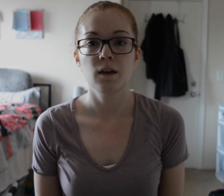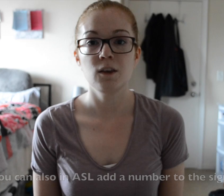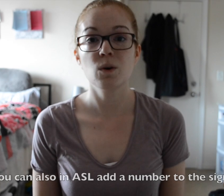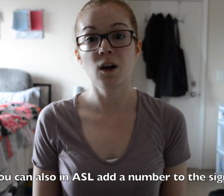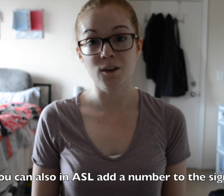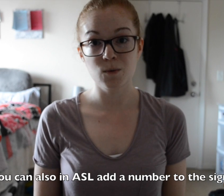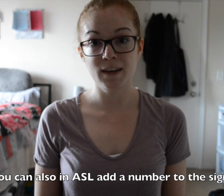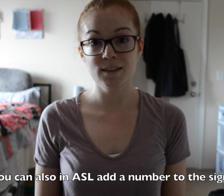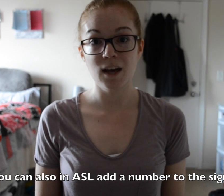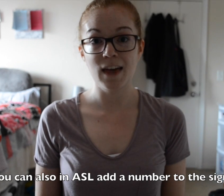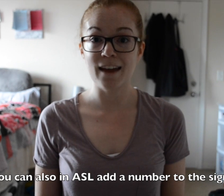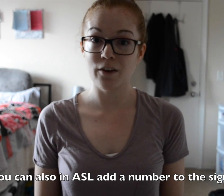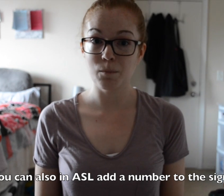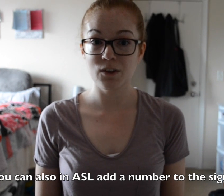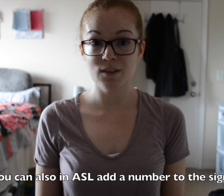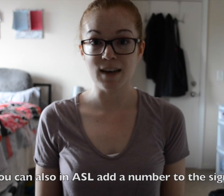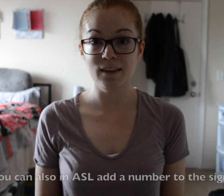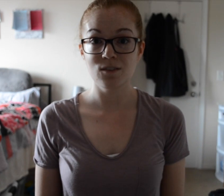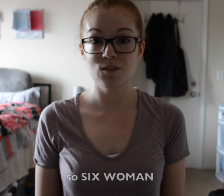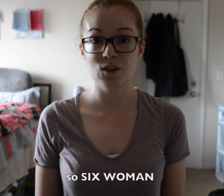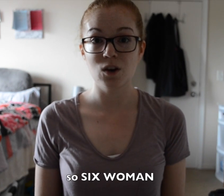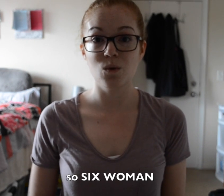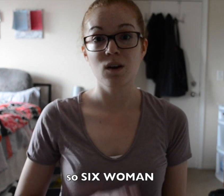You can also in ASL add a number to the sign, so